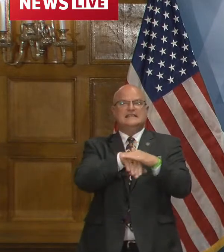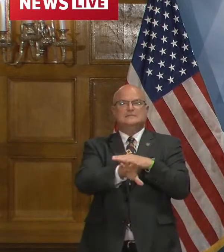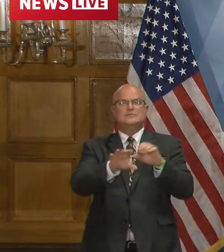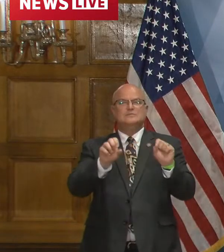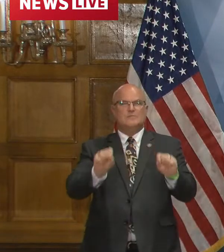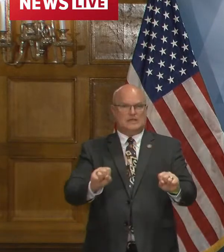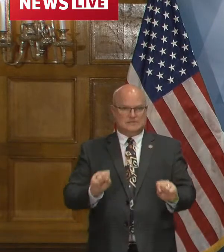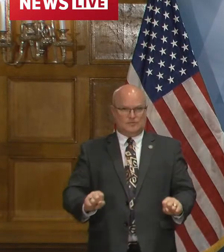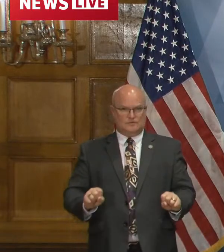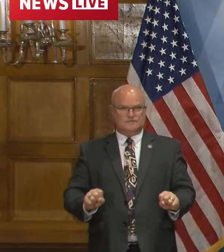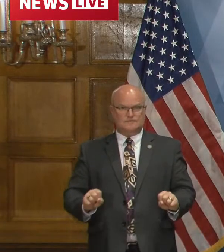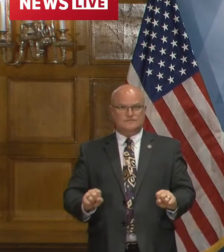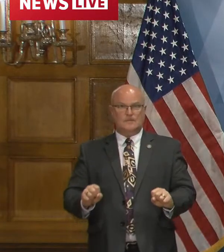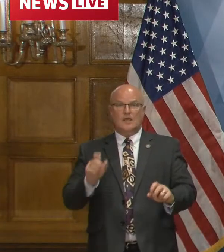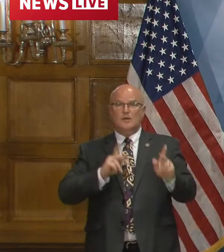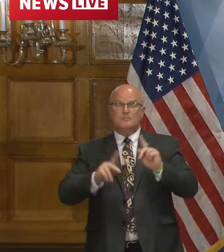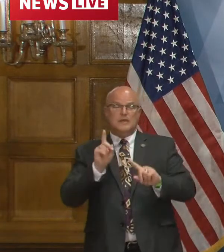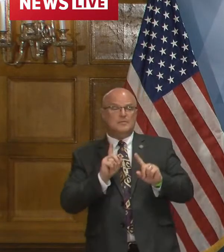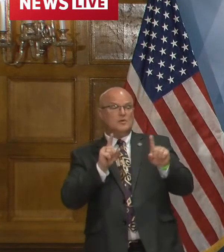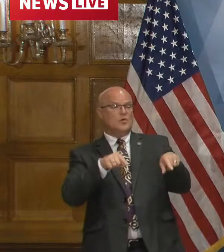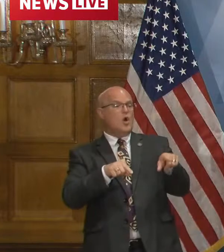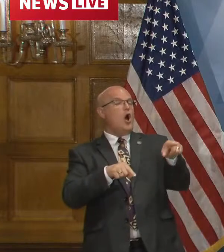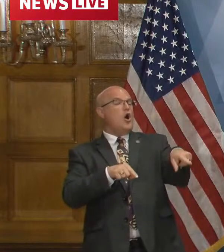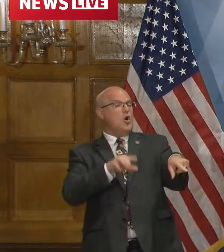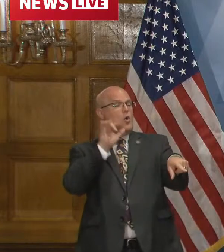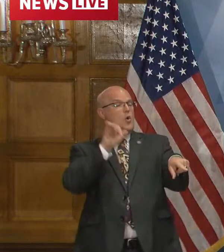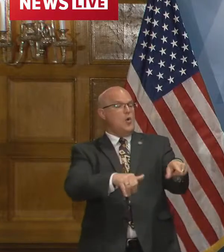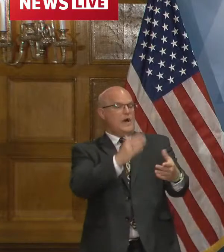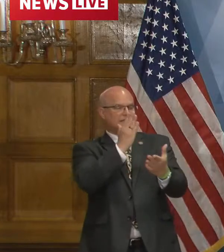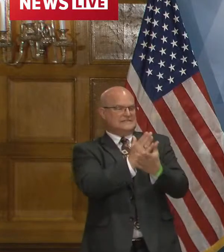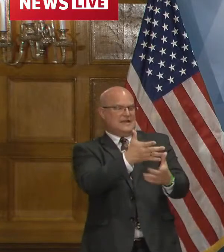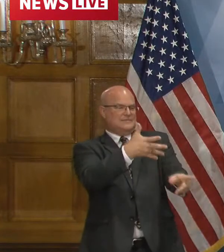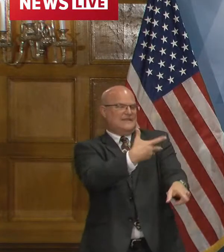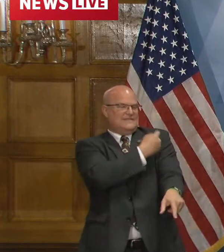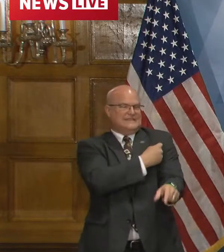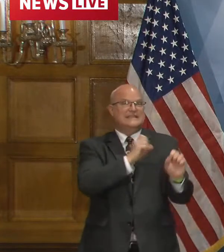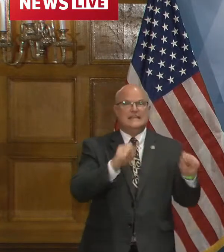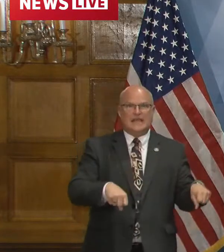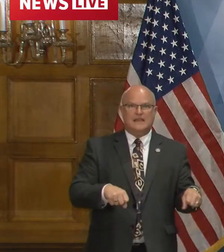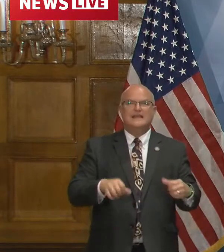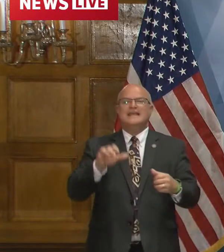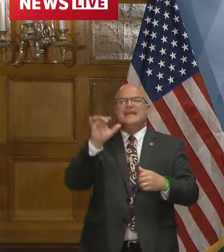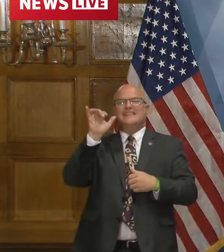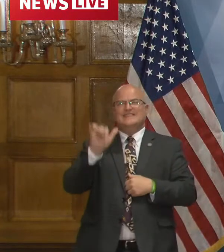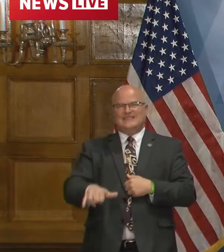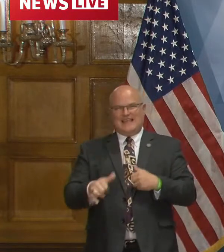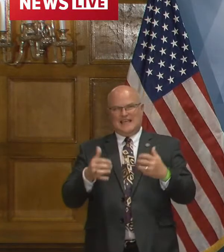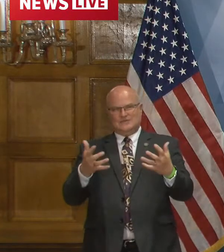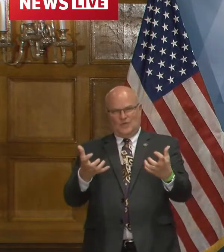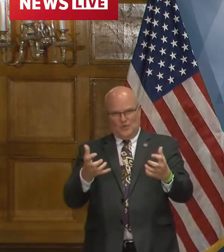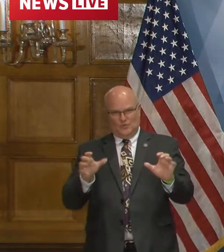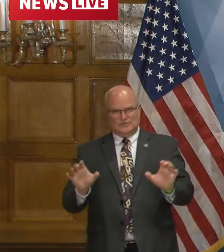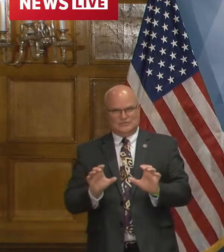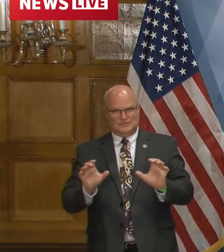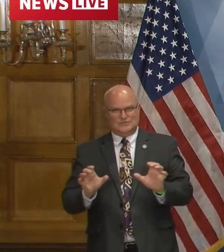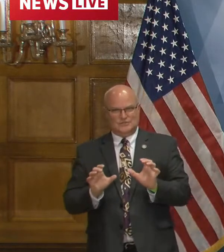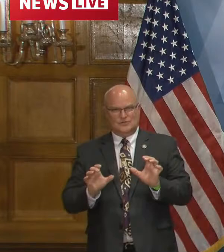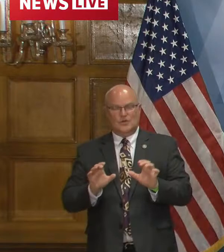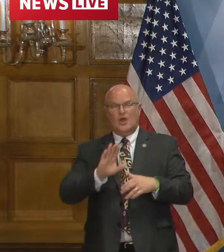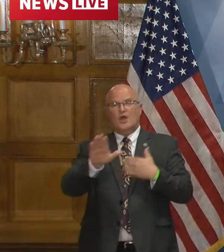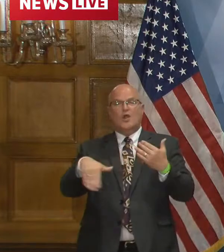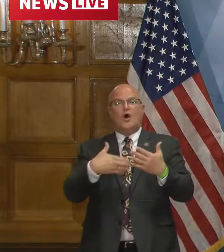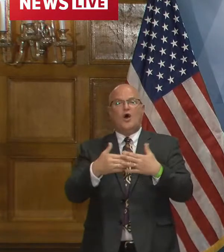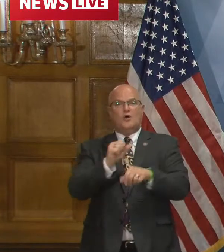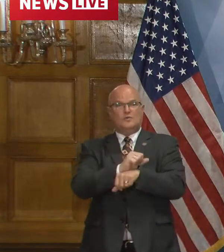as possible. Where they're going somewhere, oh, I can stop over here and get a vaccine. That's what we're going to have to do, and we all need to